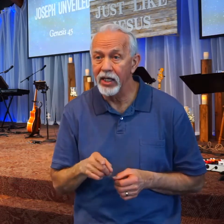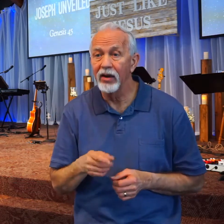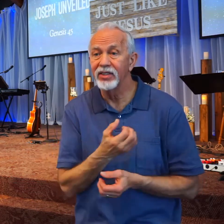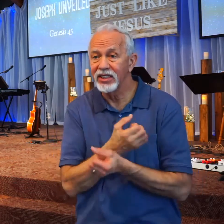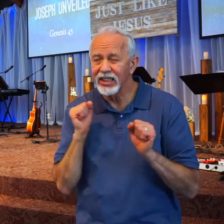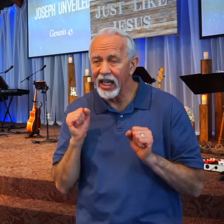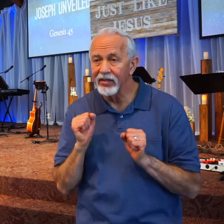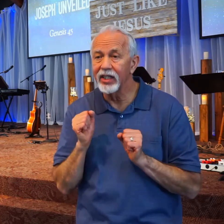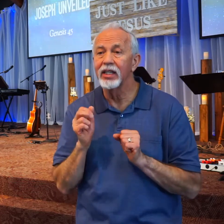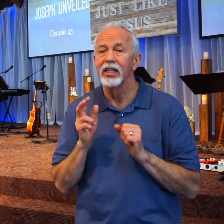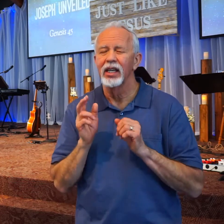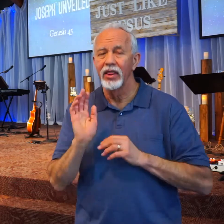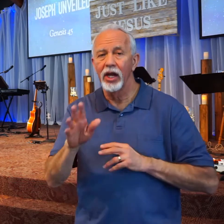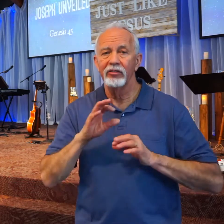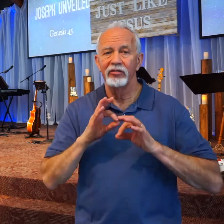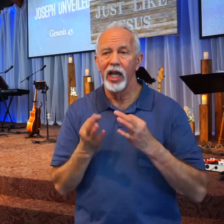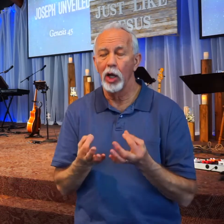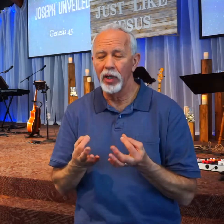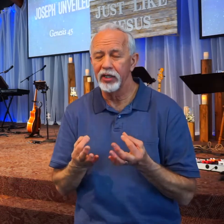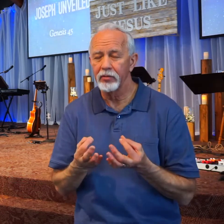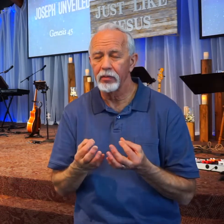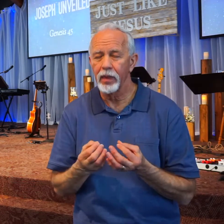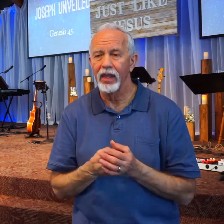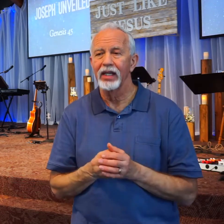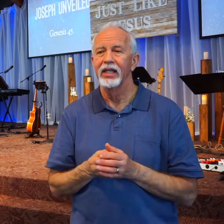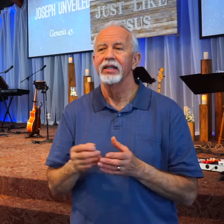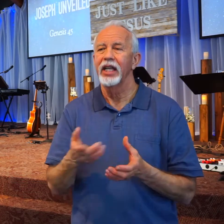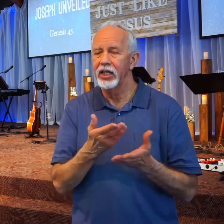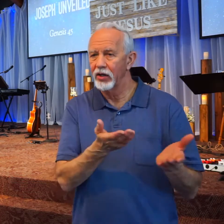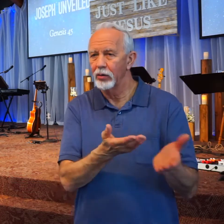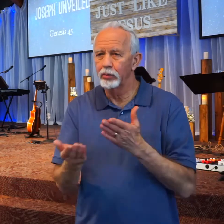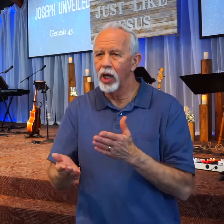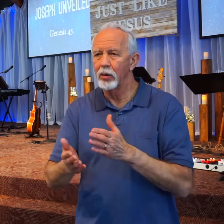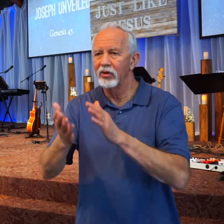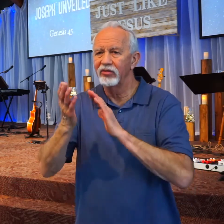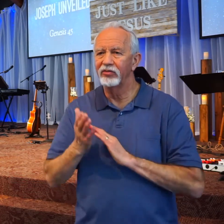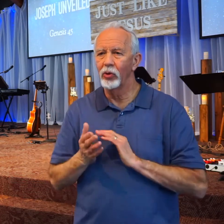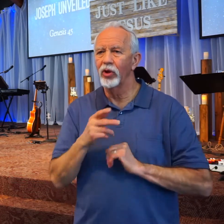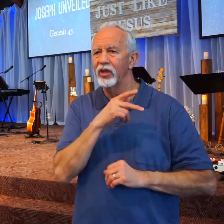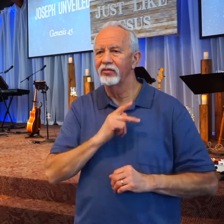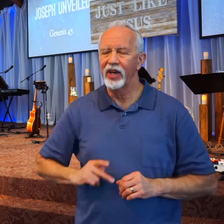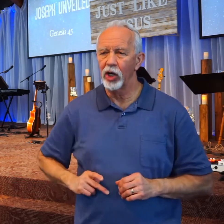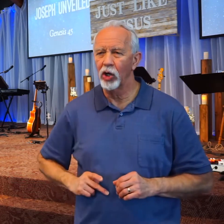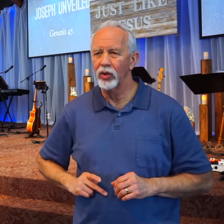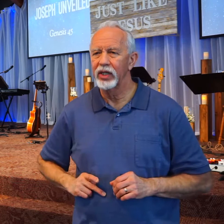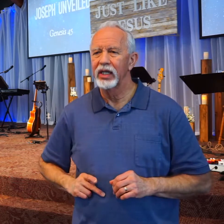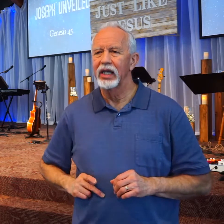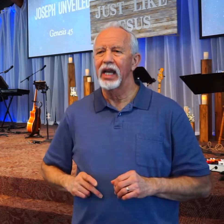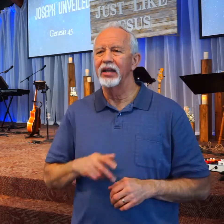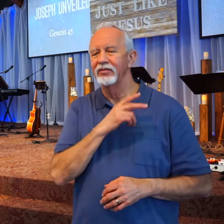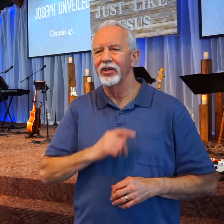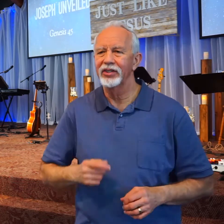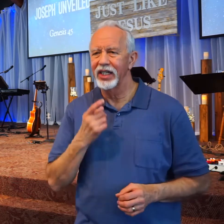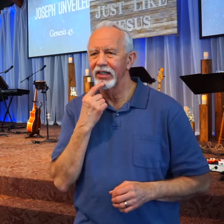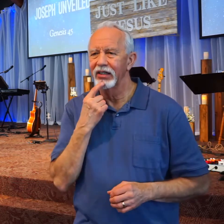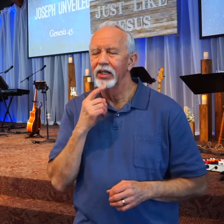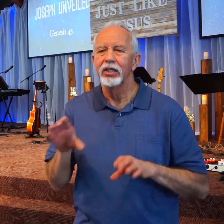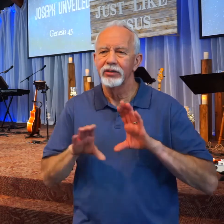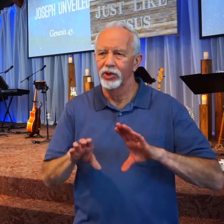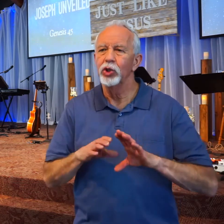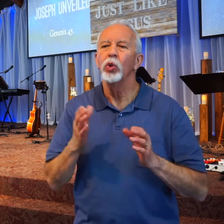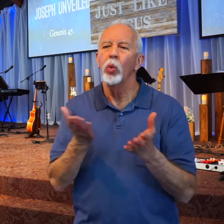the remnant. And so then they are brought before Pharaoh, and if I could just sum up what Pharaoh says, he says, do what Joseph